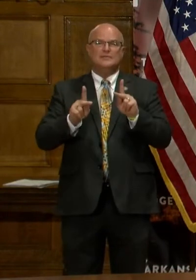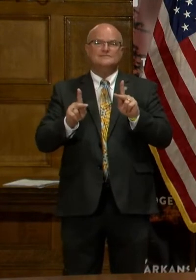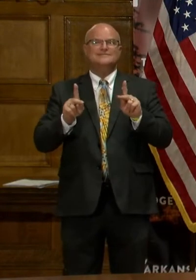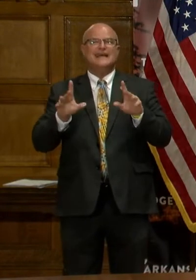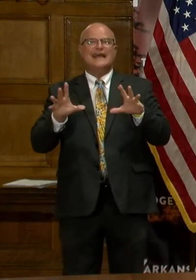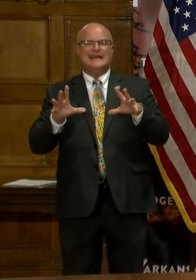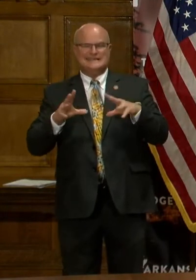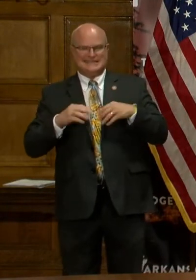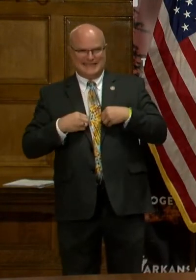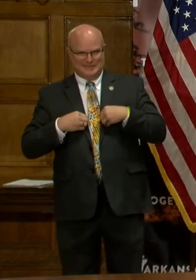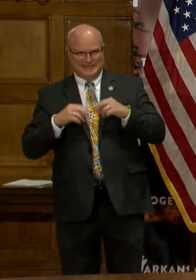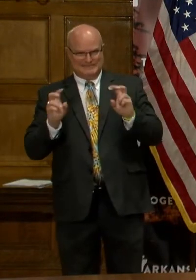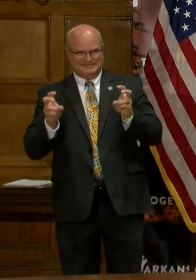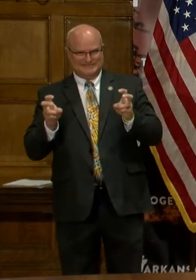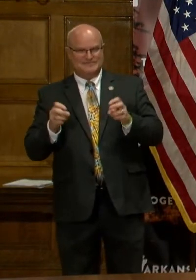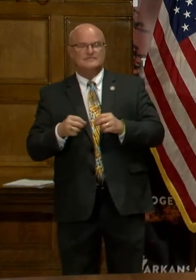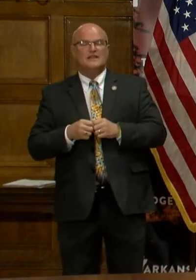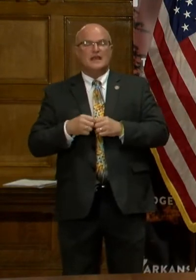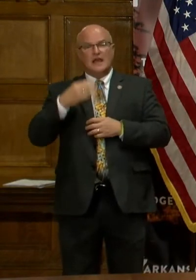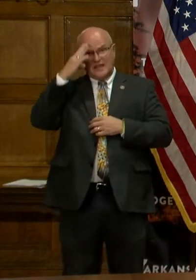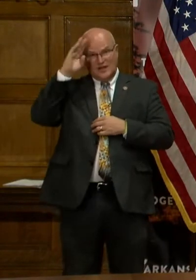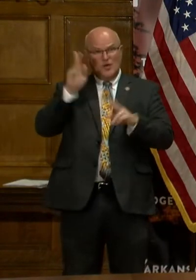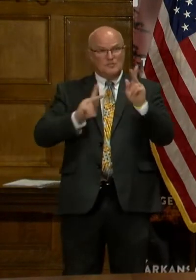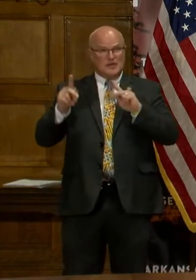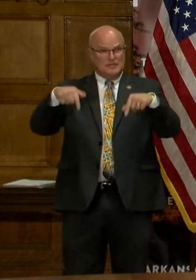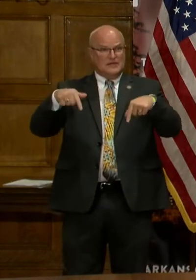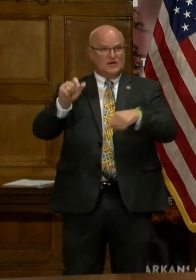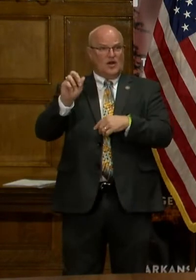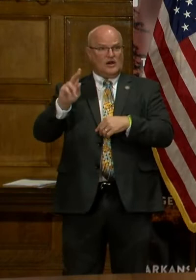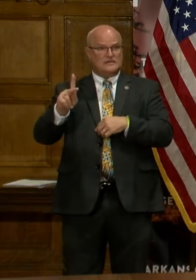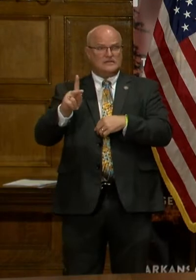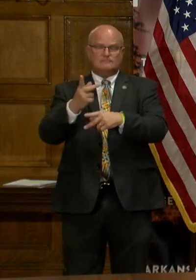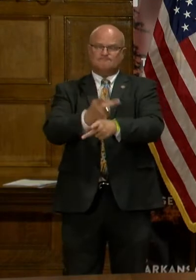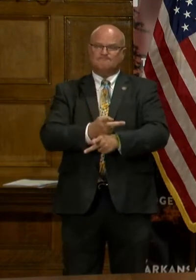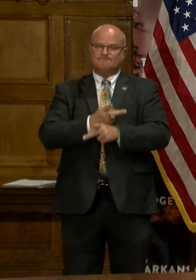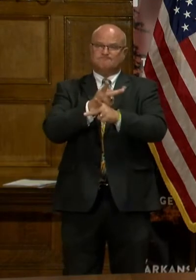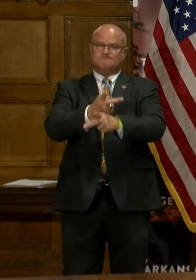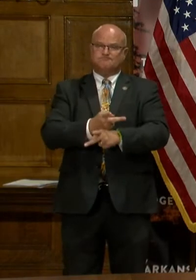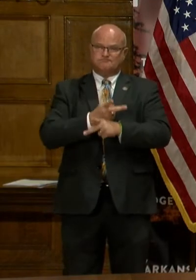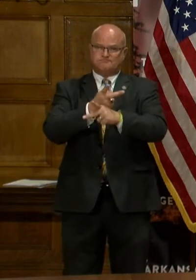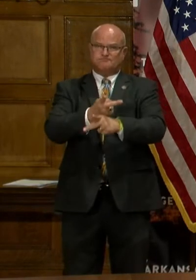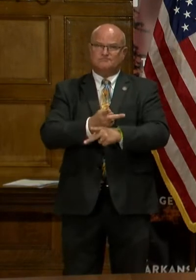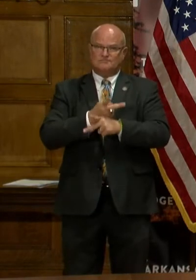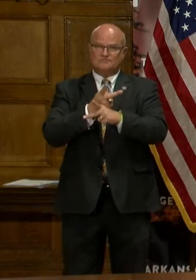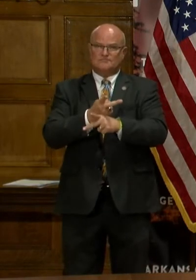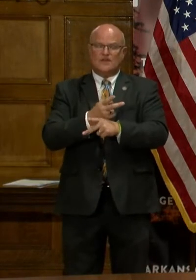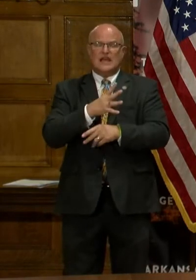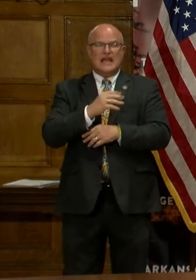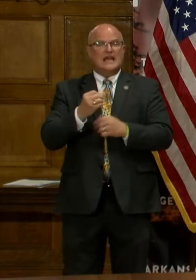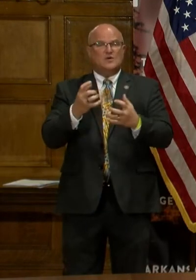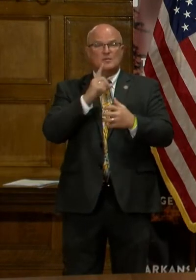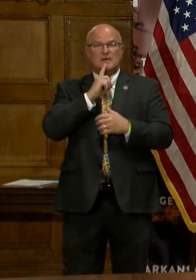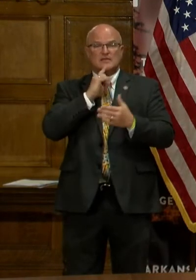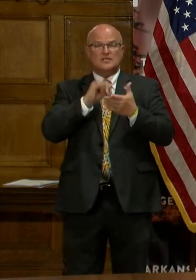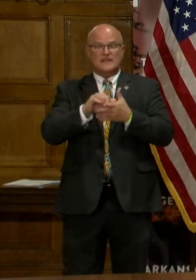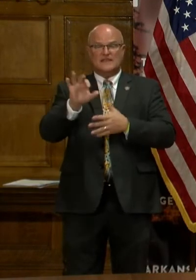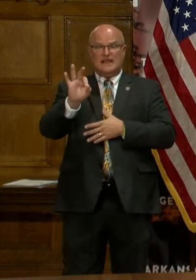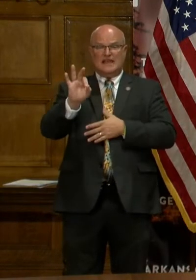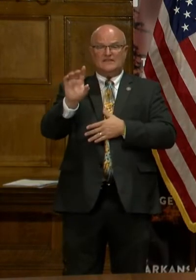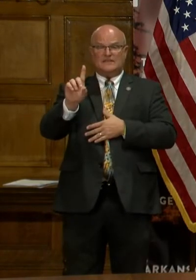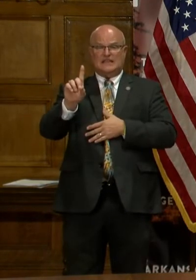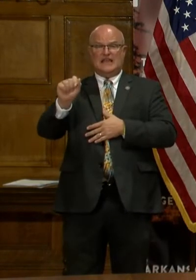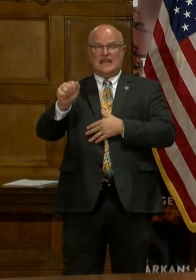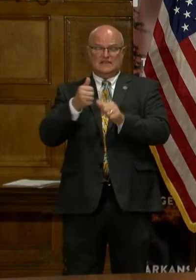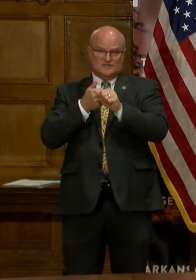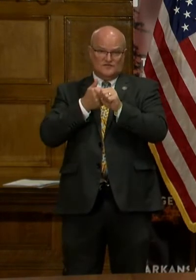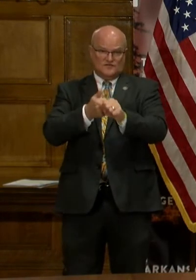it. And, people of Arkansas are cautious, and so they want to make sure the FDA is